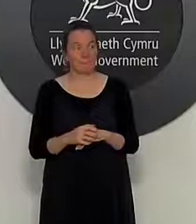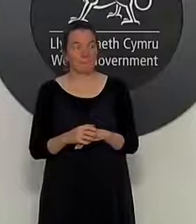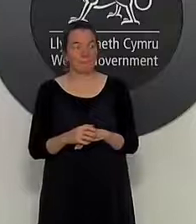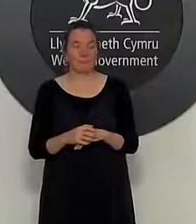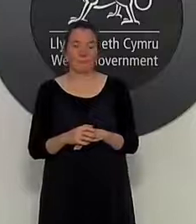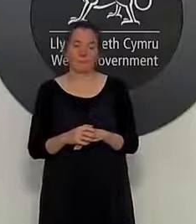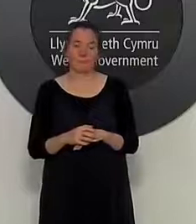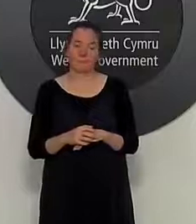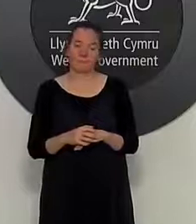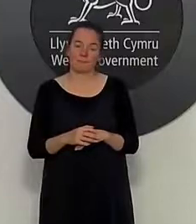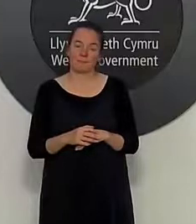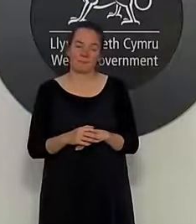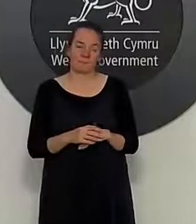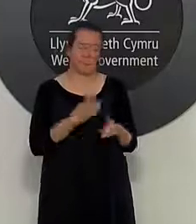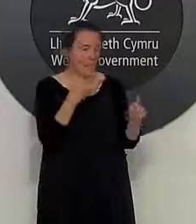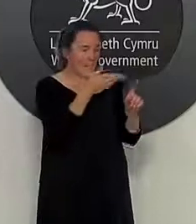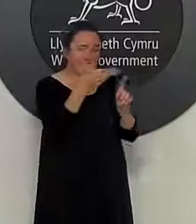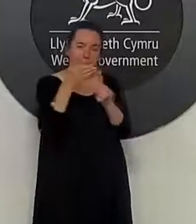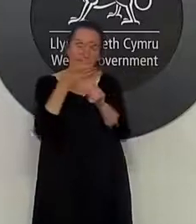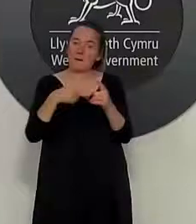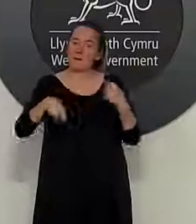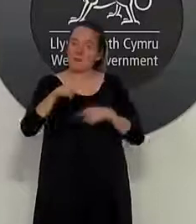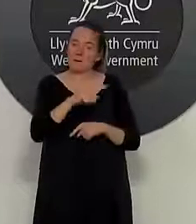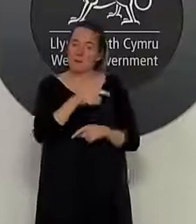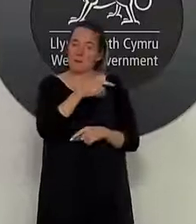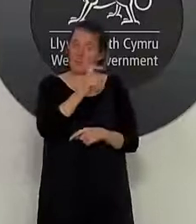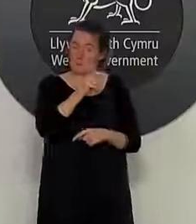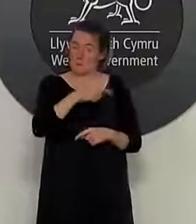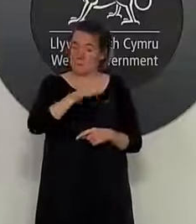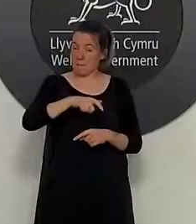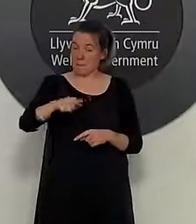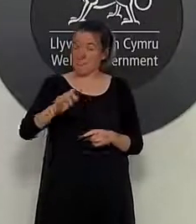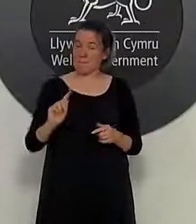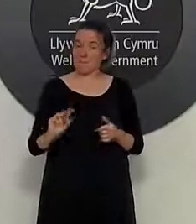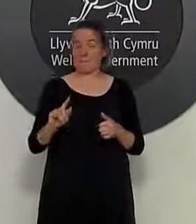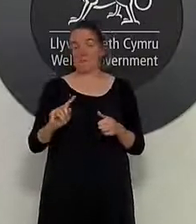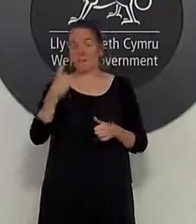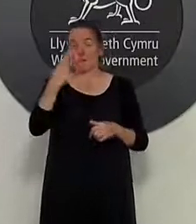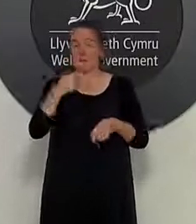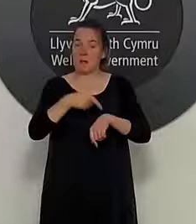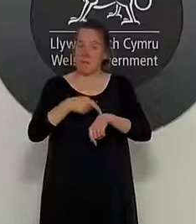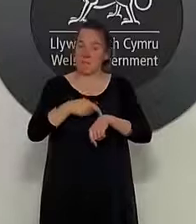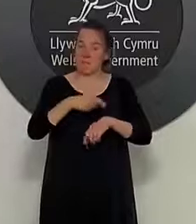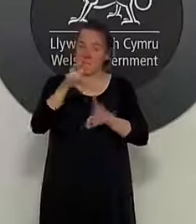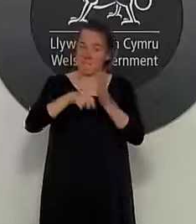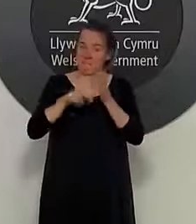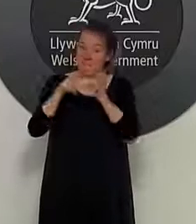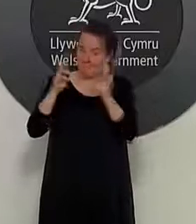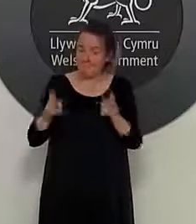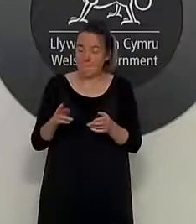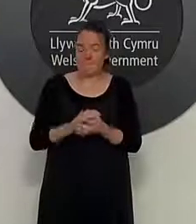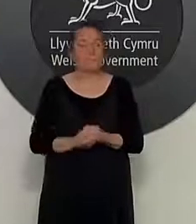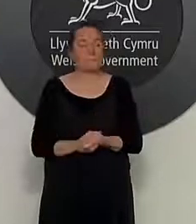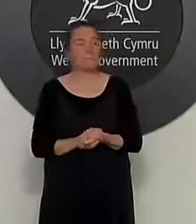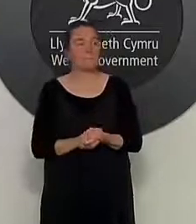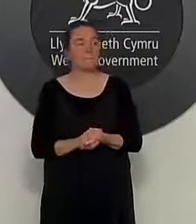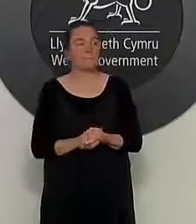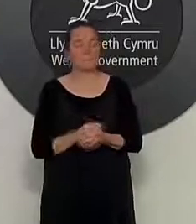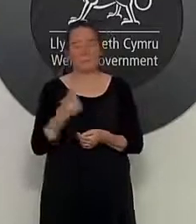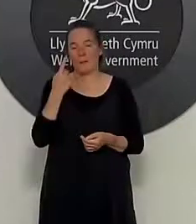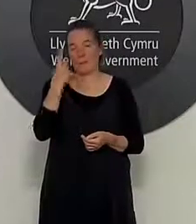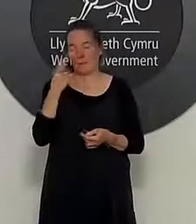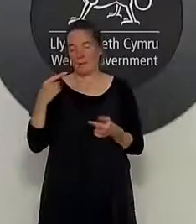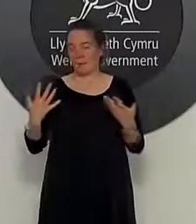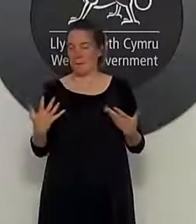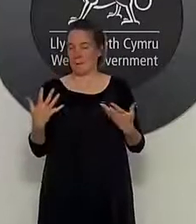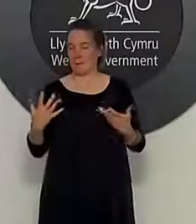particularly aimed at first-time buyers. In the context of the cost of living crisis, backing from a local